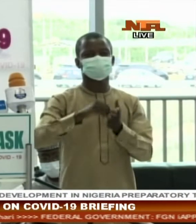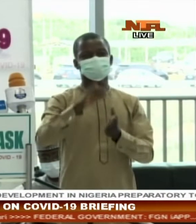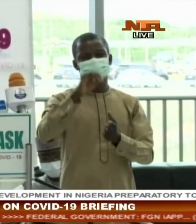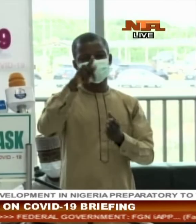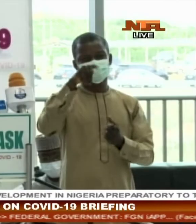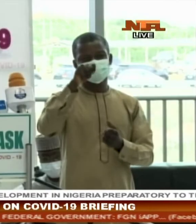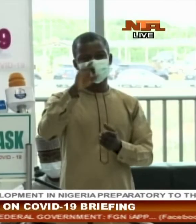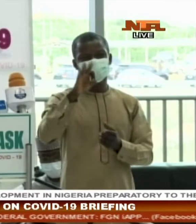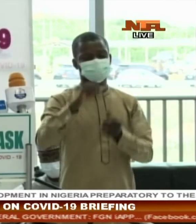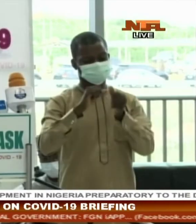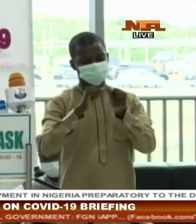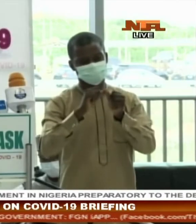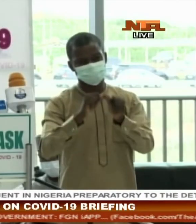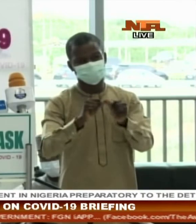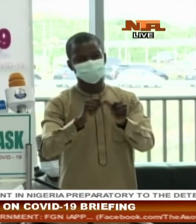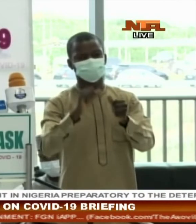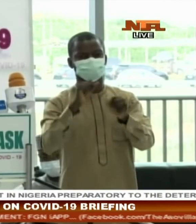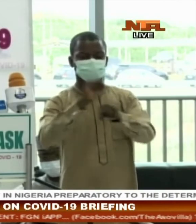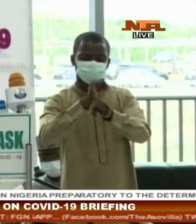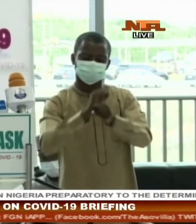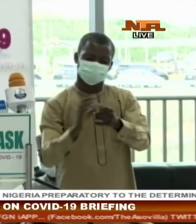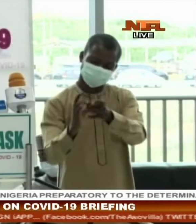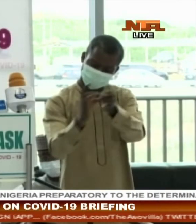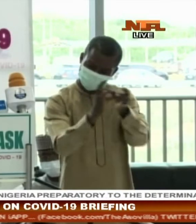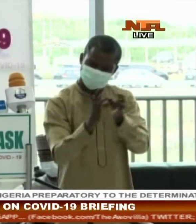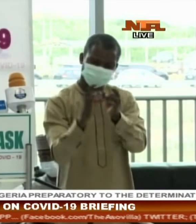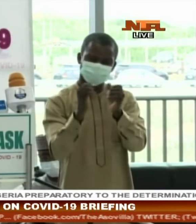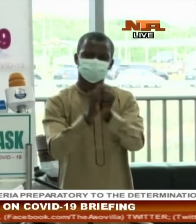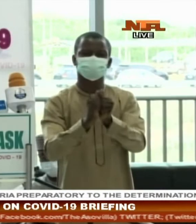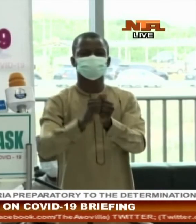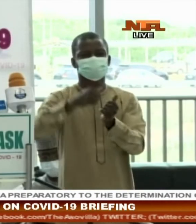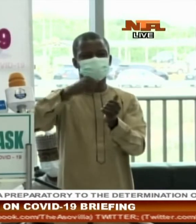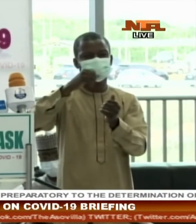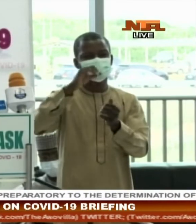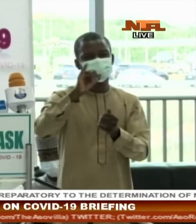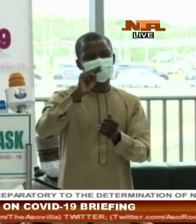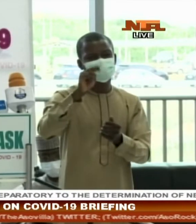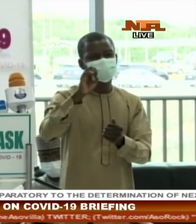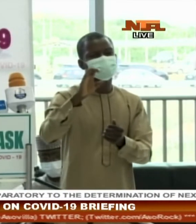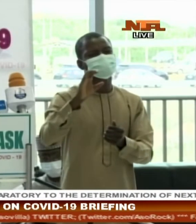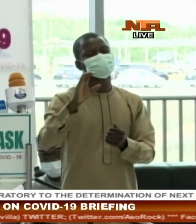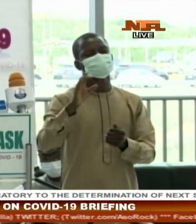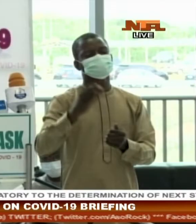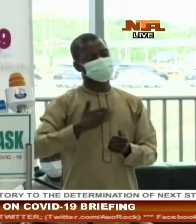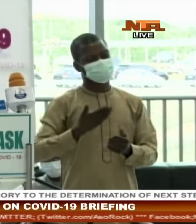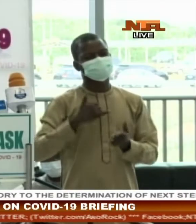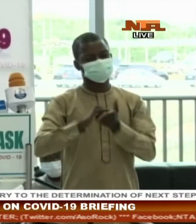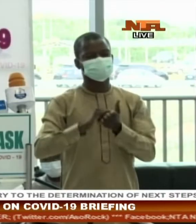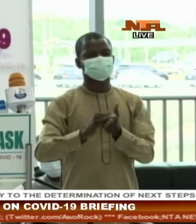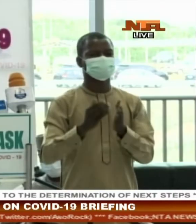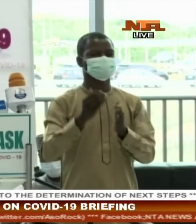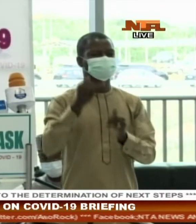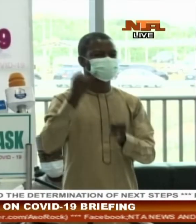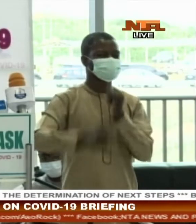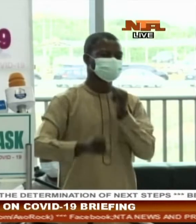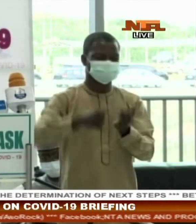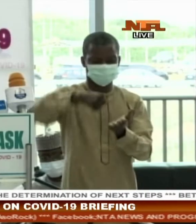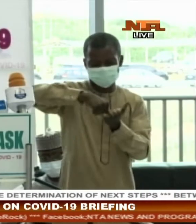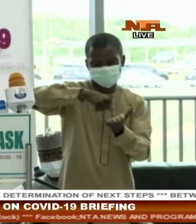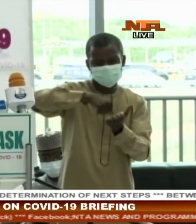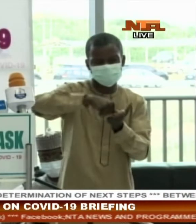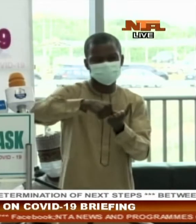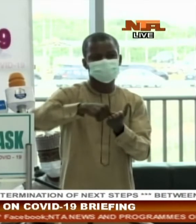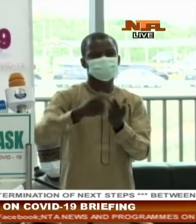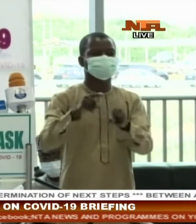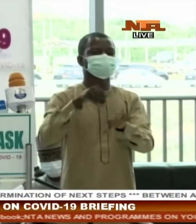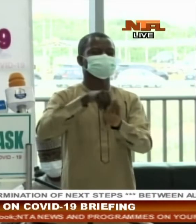with INEC. We are pleased that the last elections that were conducted in Nasarawa State, I believe,